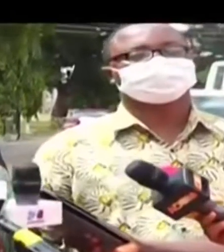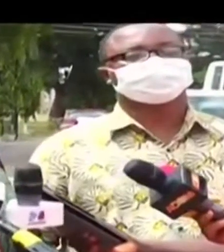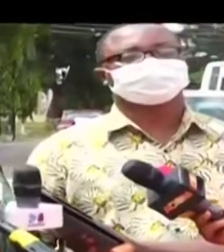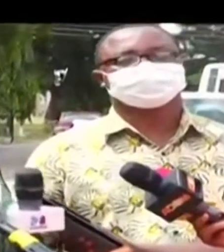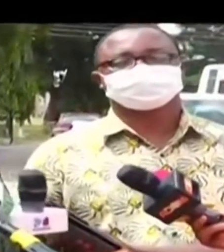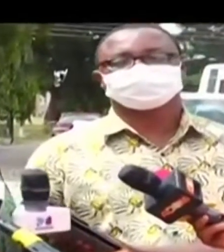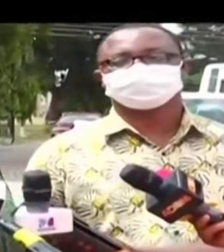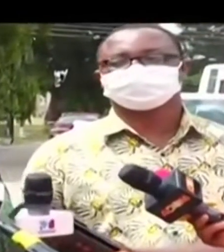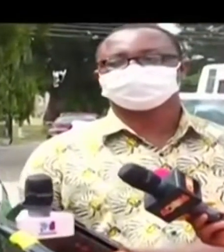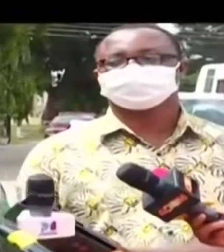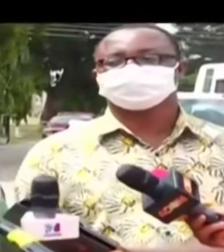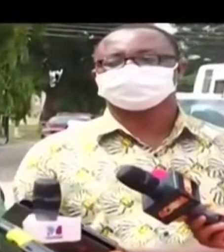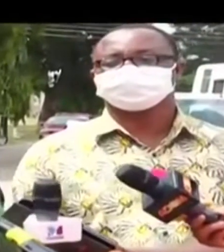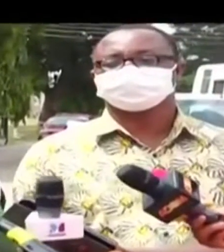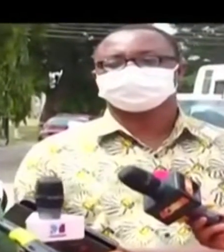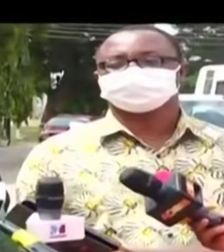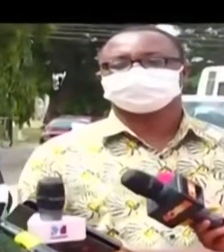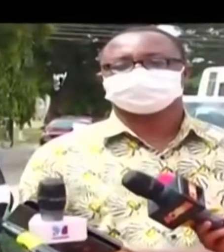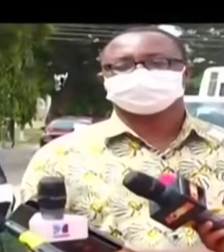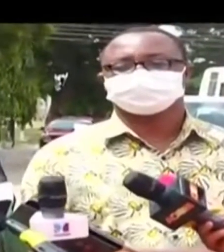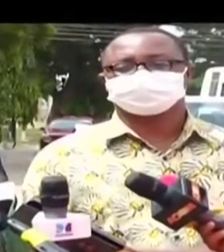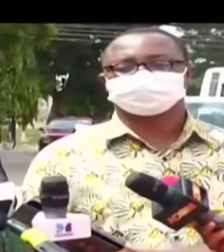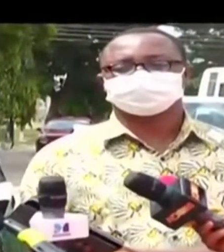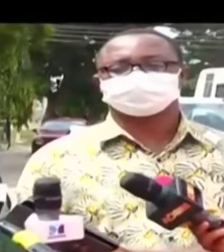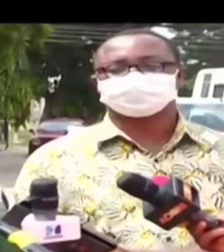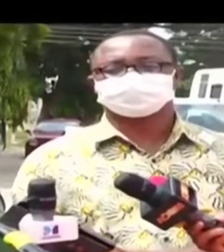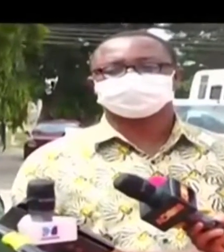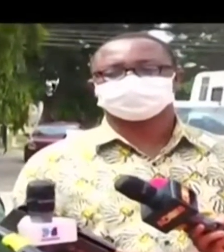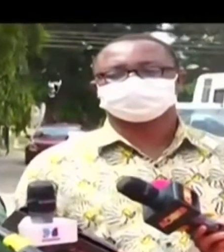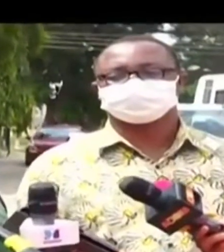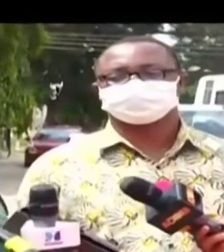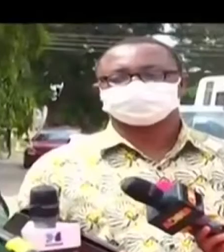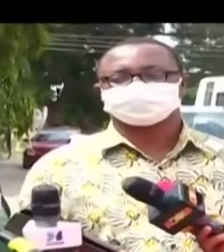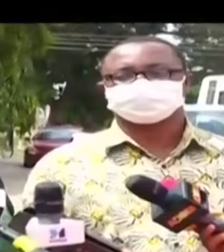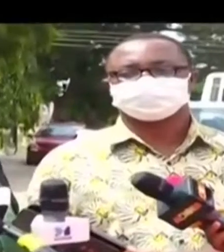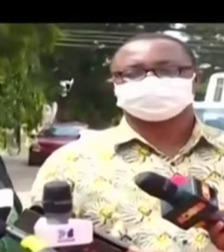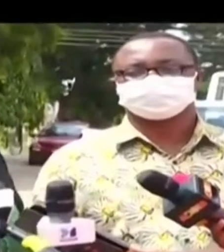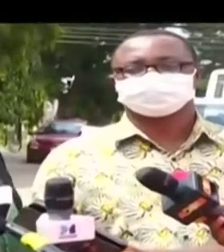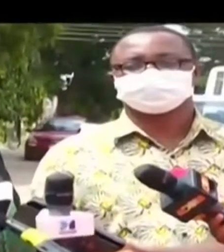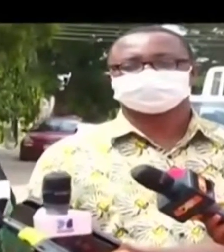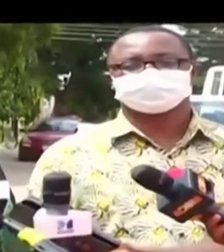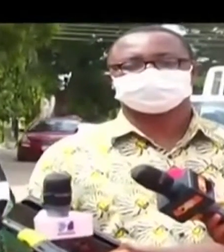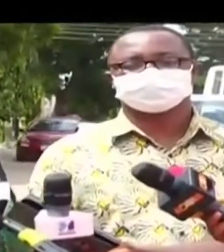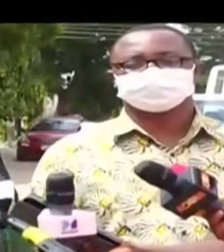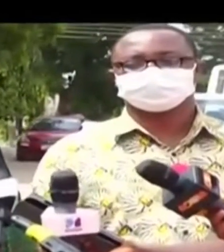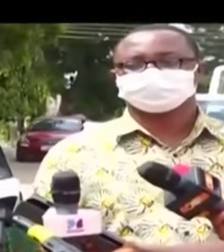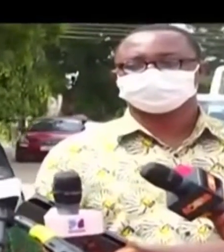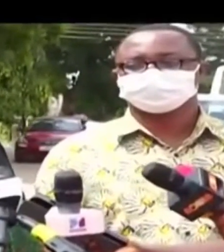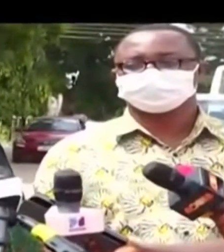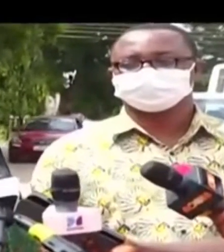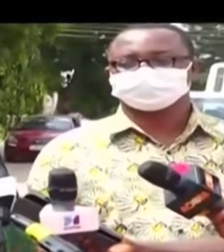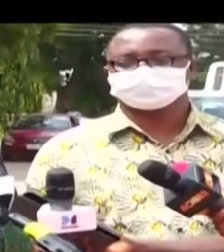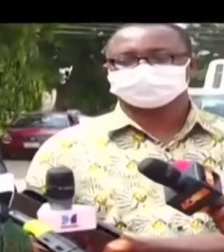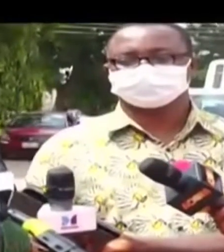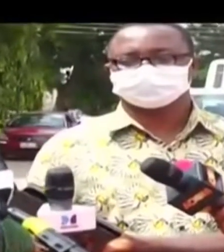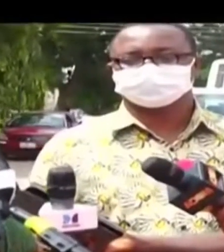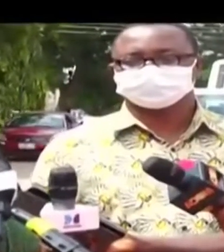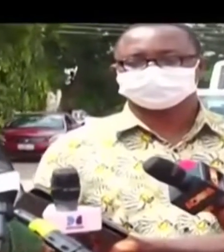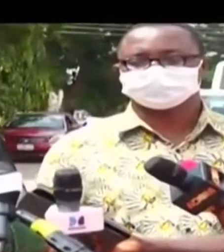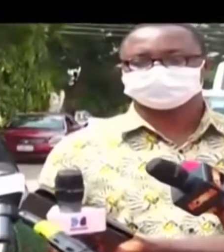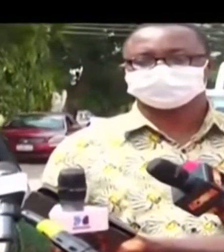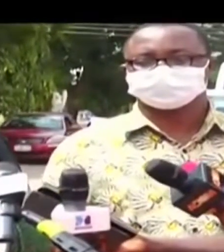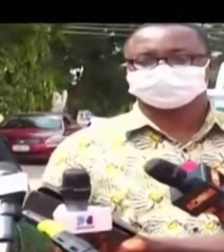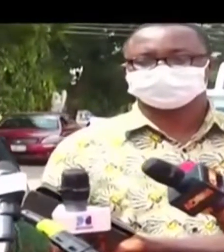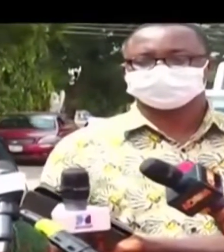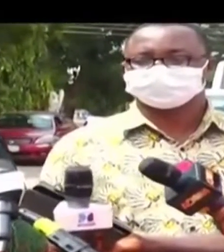the net, the band is grading, they are fixing the louvers and other materials for them to be able to occupy the place. And that is